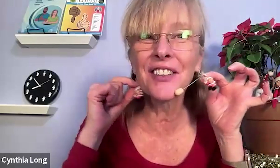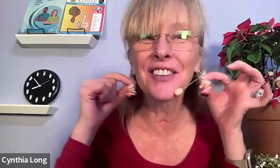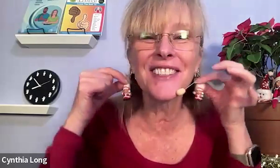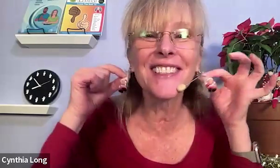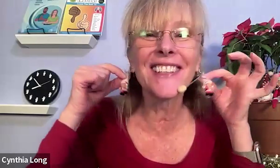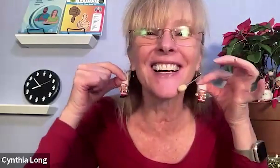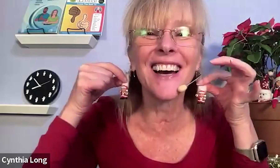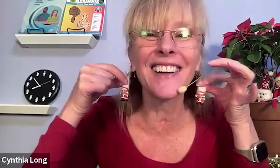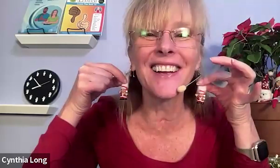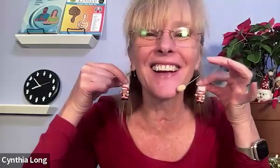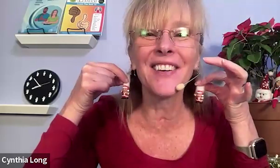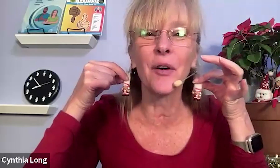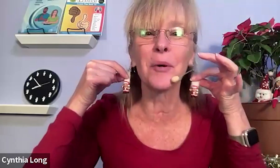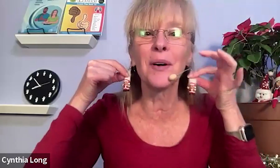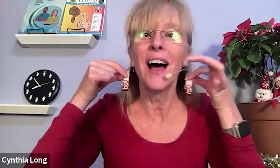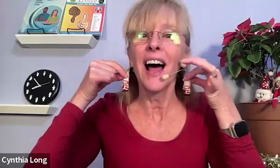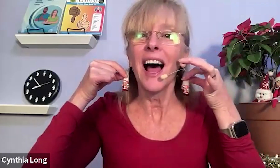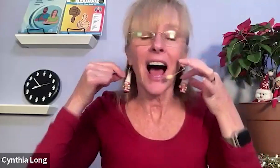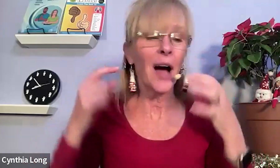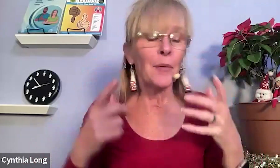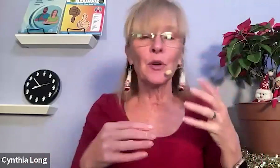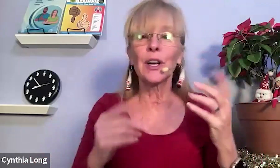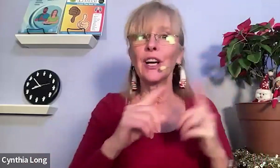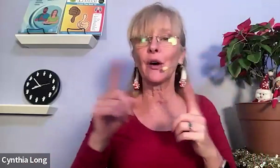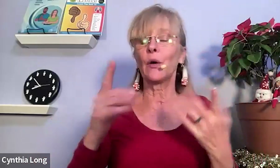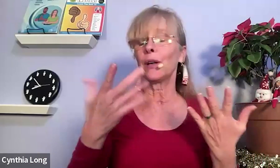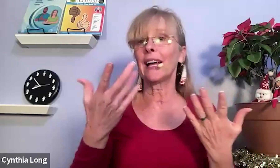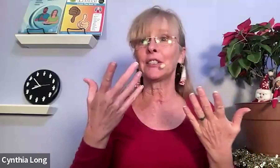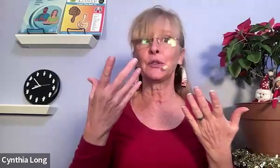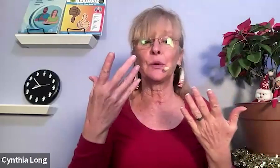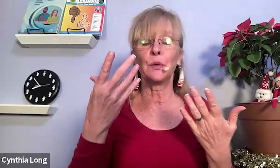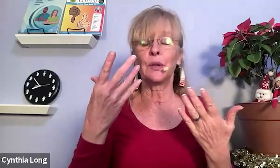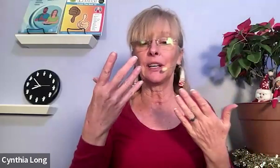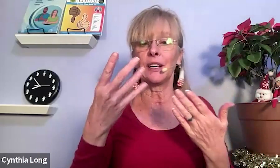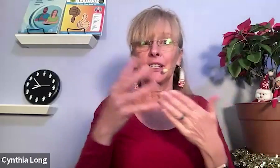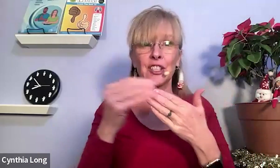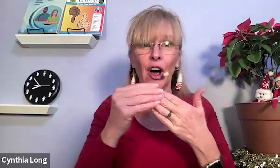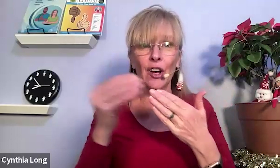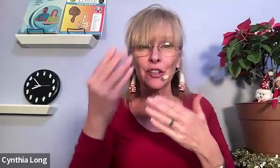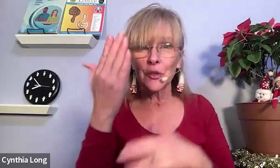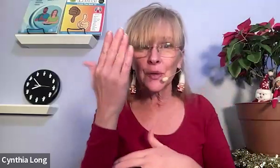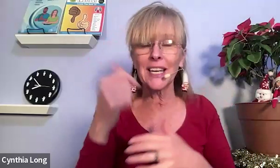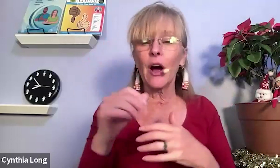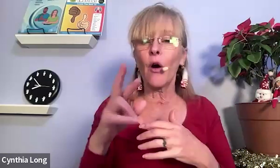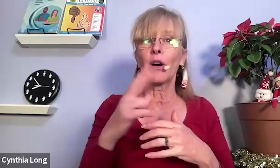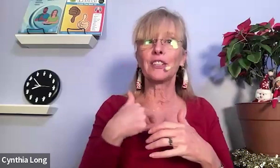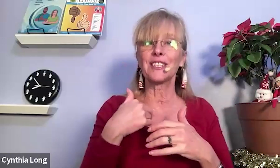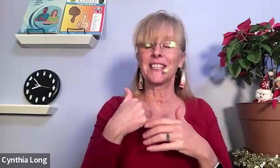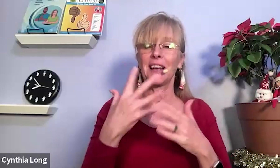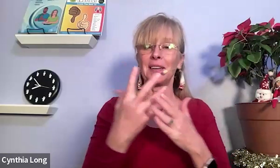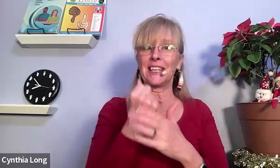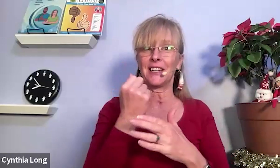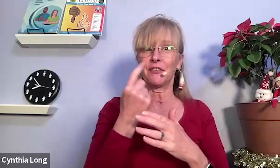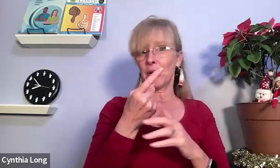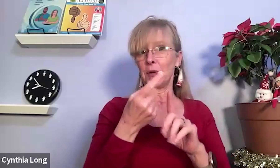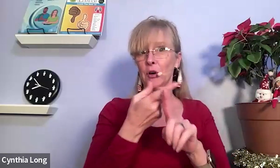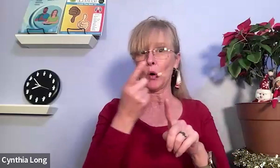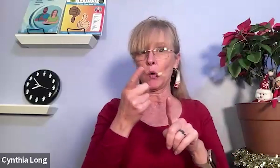trolls? Aren't they adorable? You can go like to the Dollar Tree or just get it from your